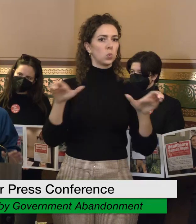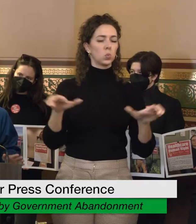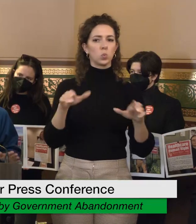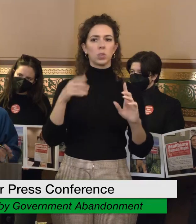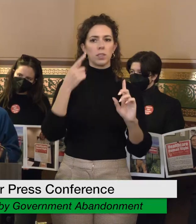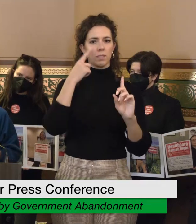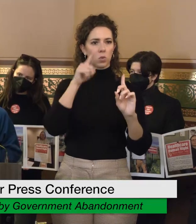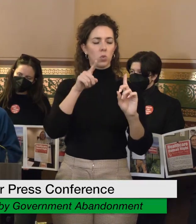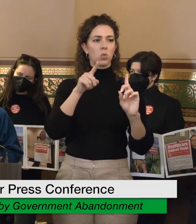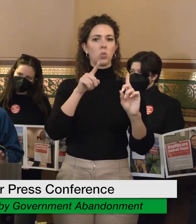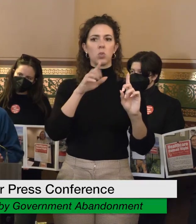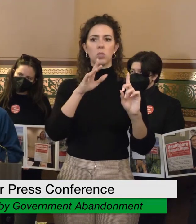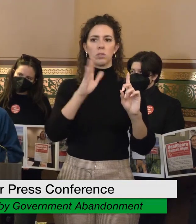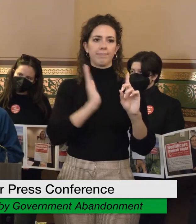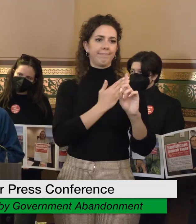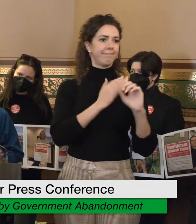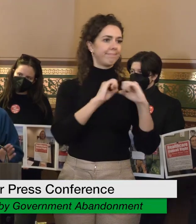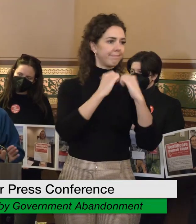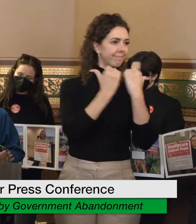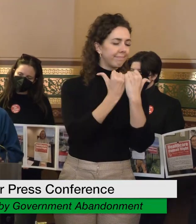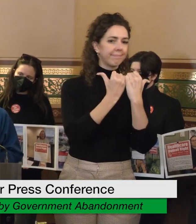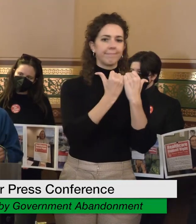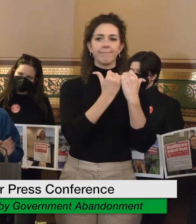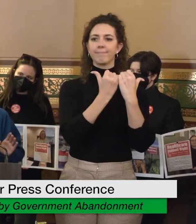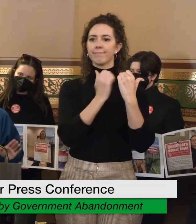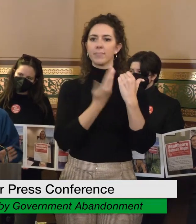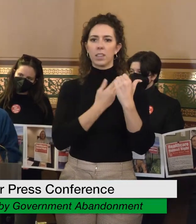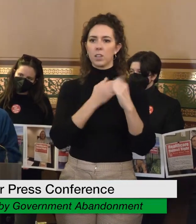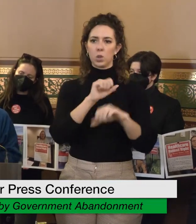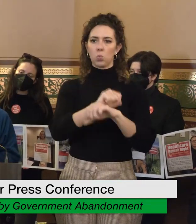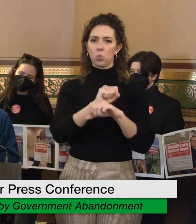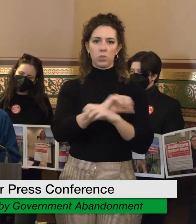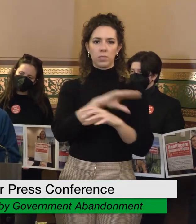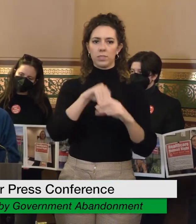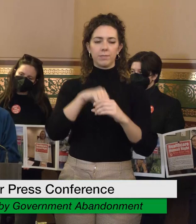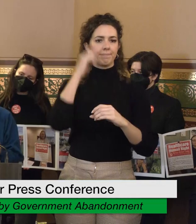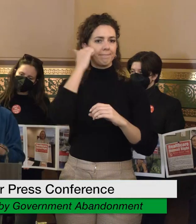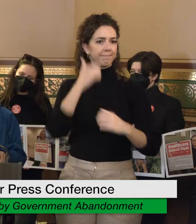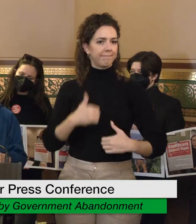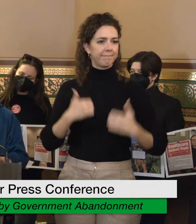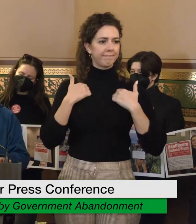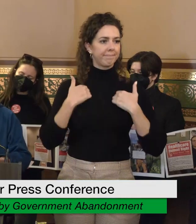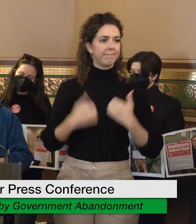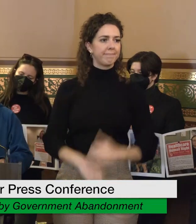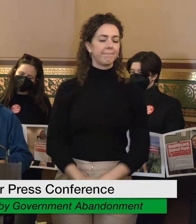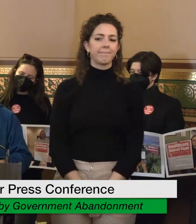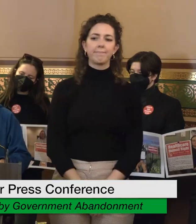for the agency or what we do with everyday life.